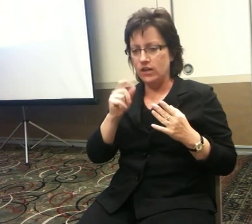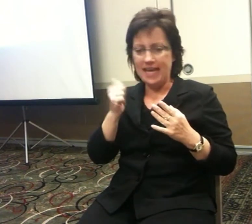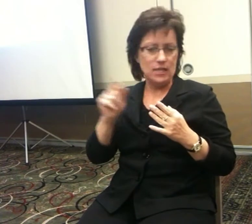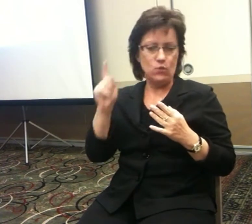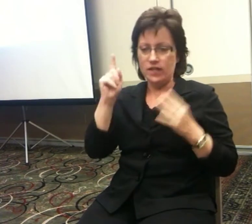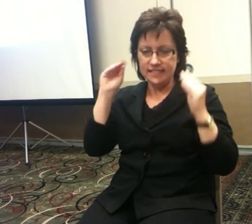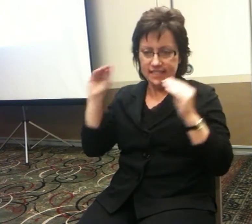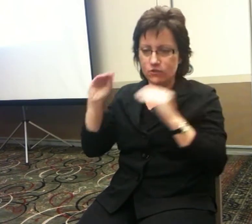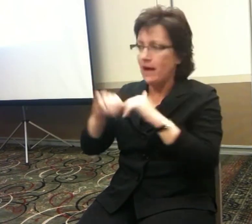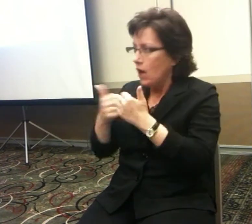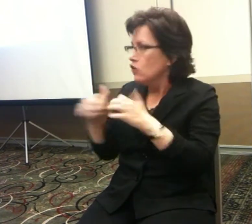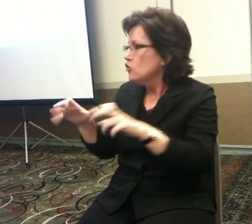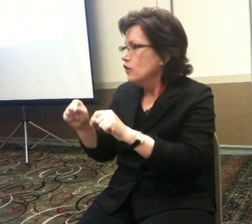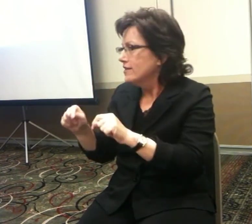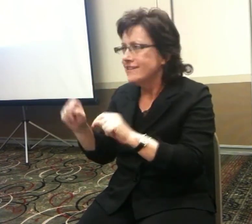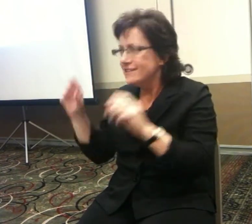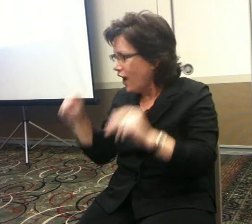You know, it just makes me nuts.